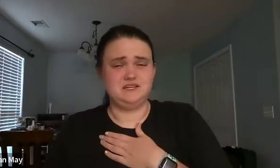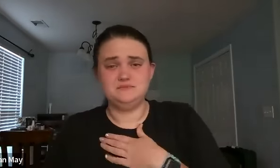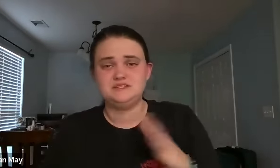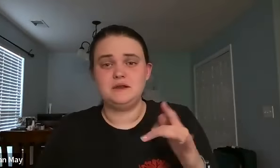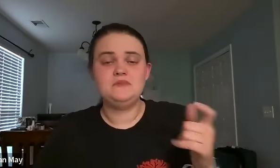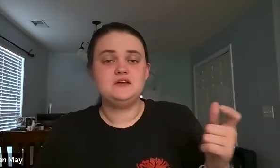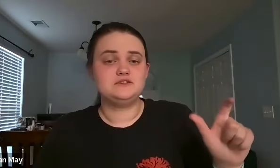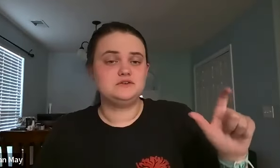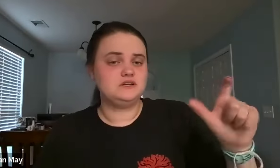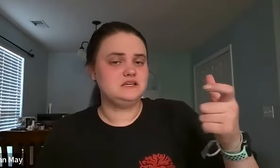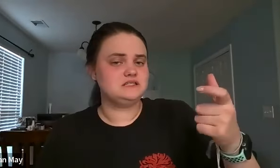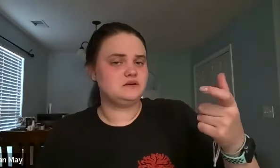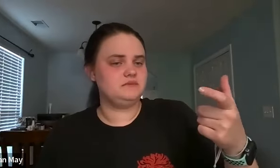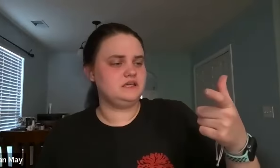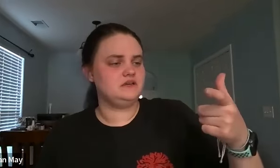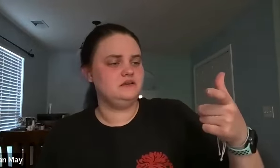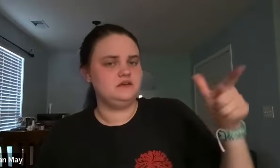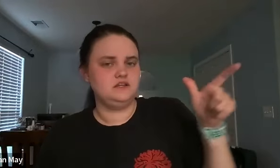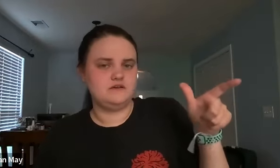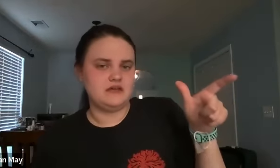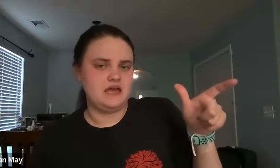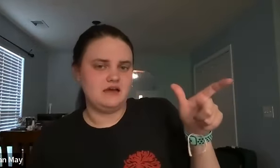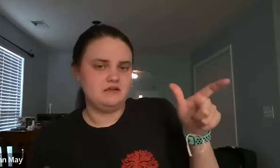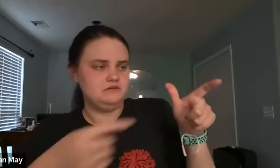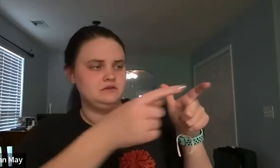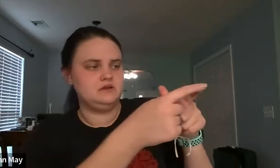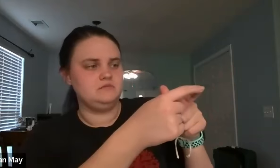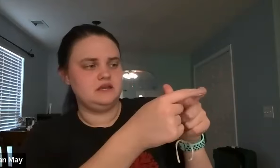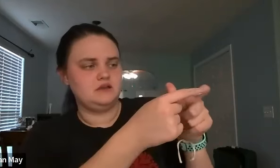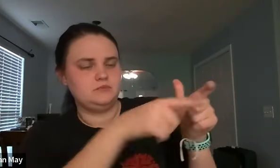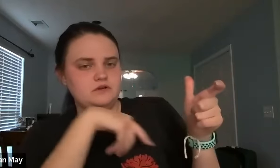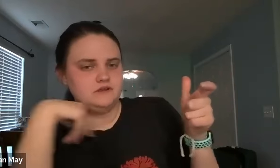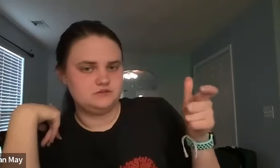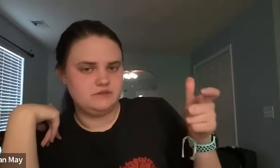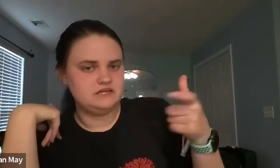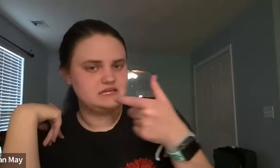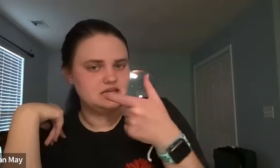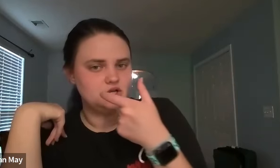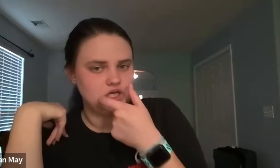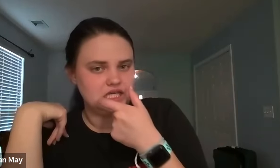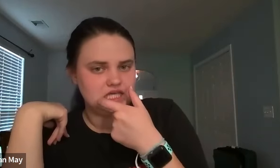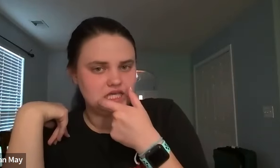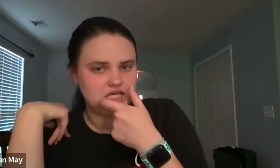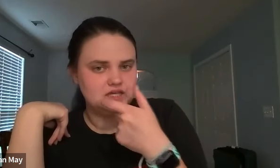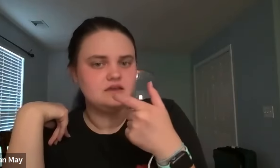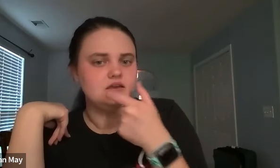Excuse me, sorry. So cookie is going to be, you have the L, but now your pointer finger is bent. Cookie,